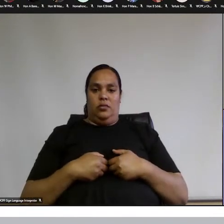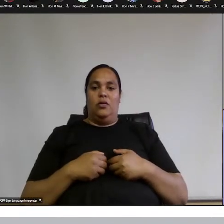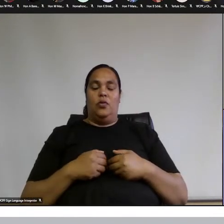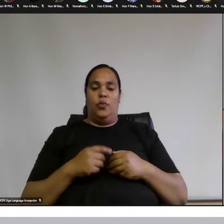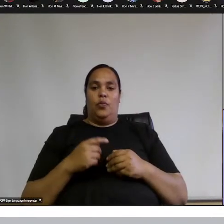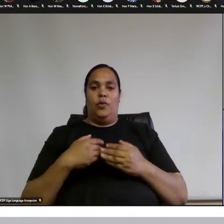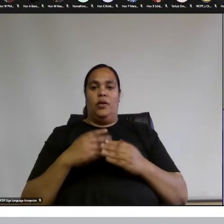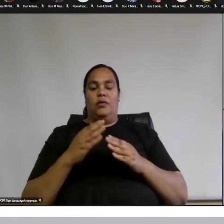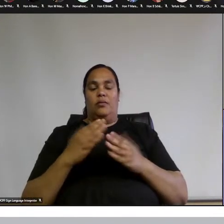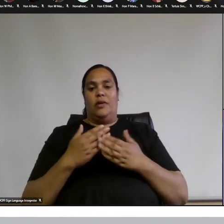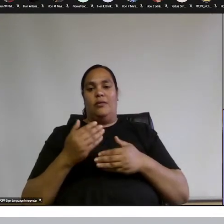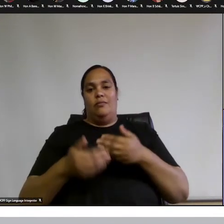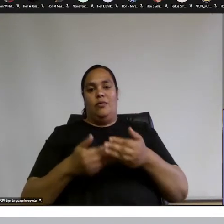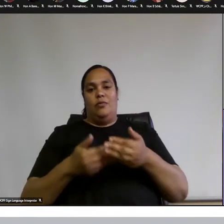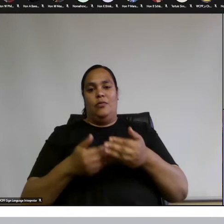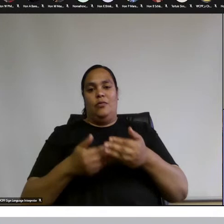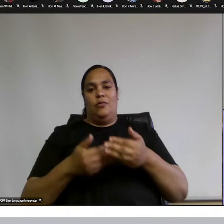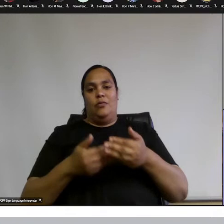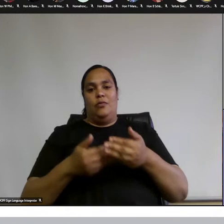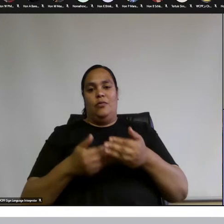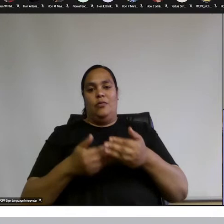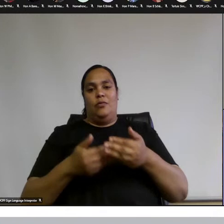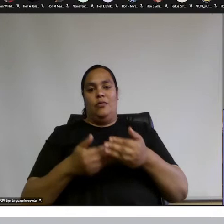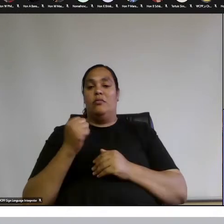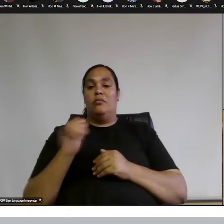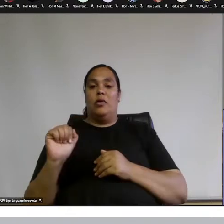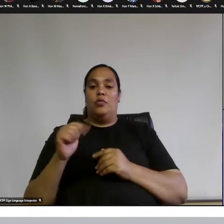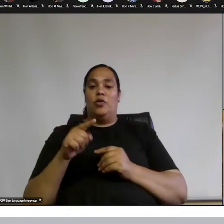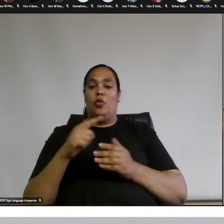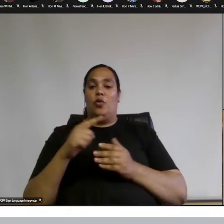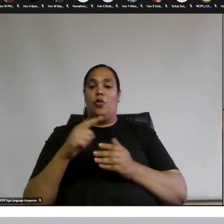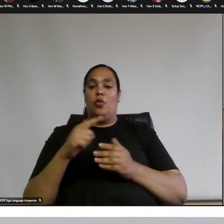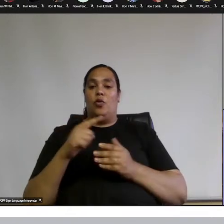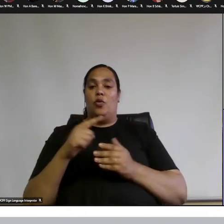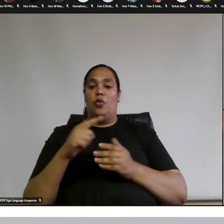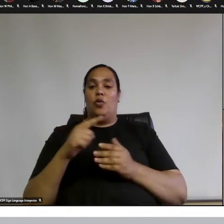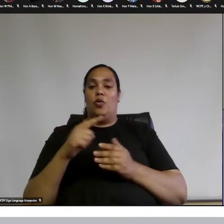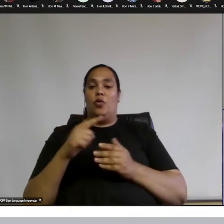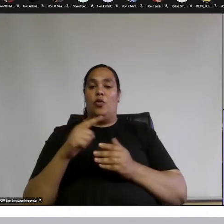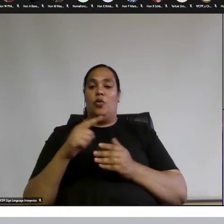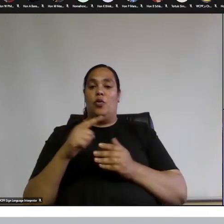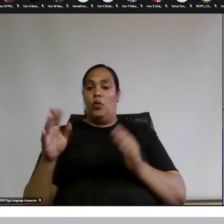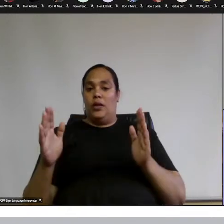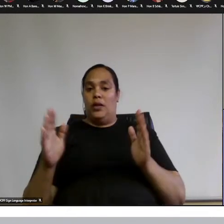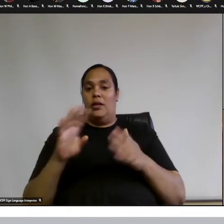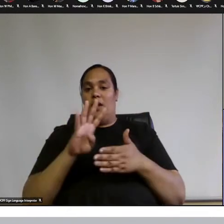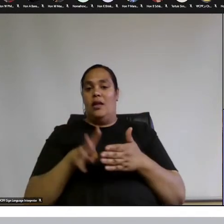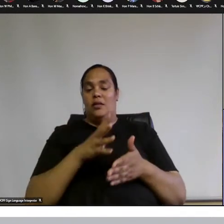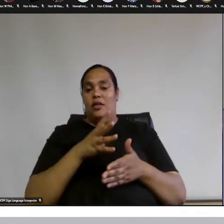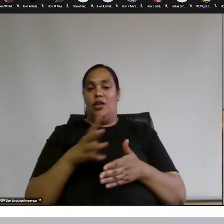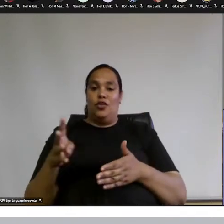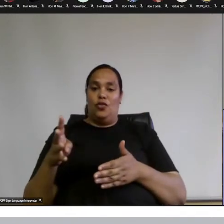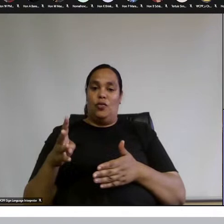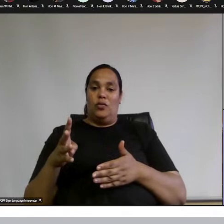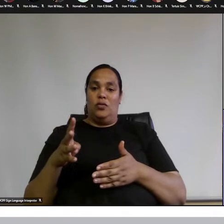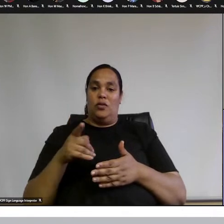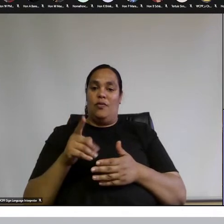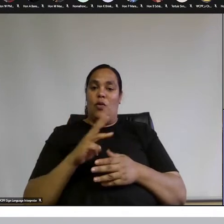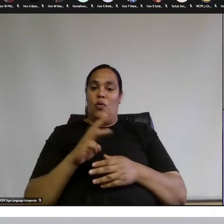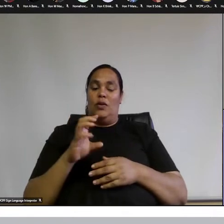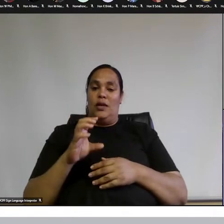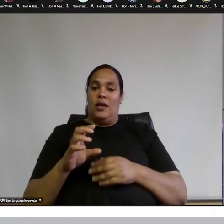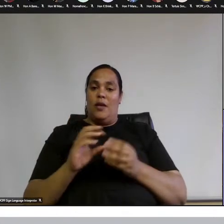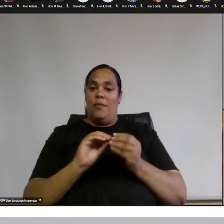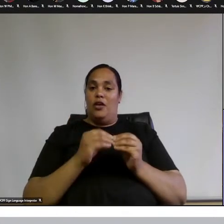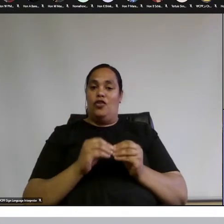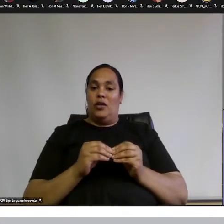correct. Honourable members, are there any objections to the votes 1 to 14 and schedules and the schedules of the Western Cape